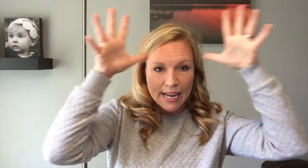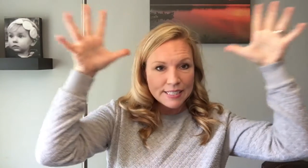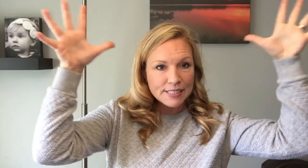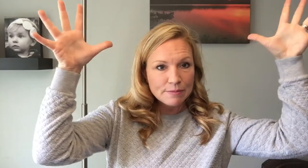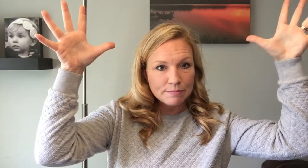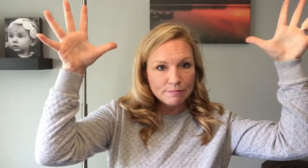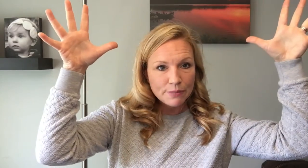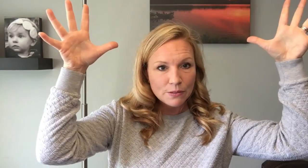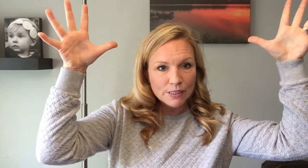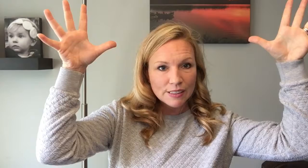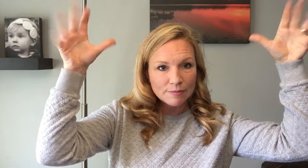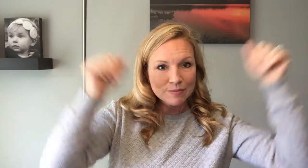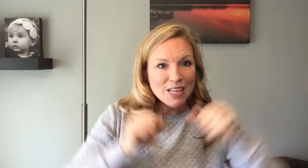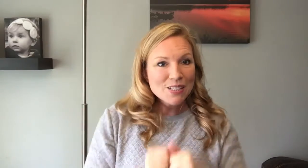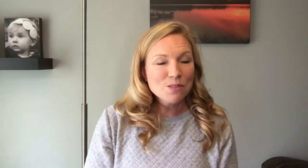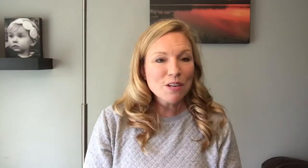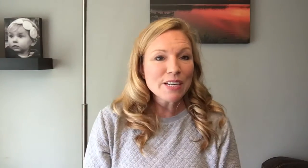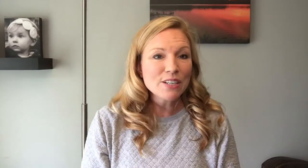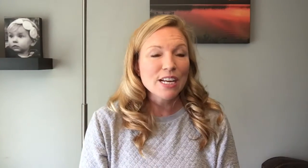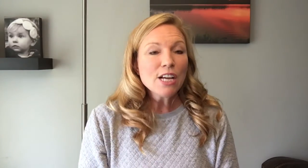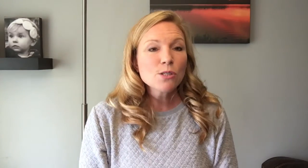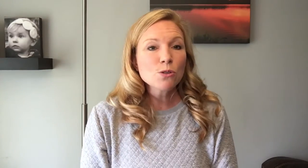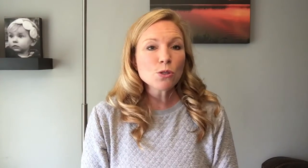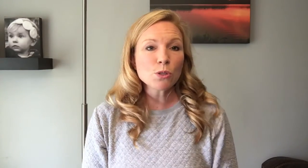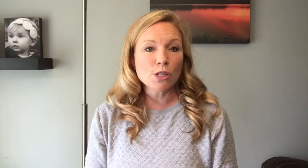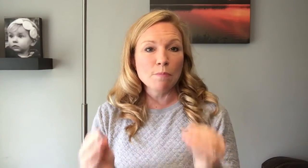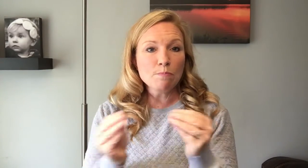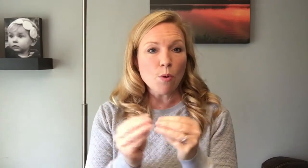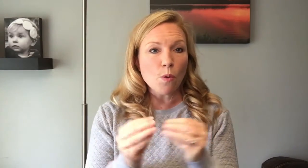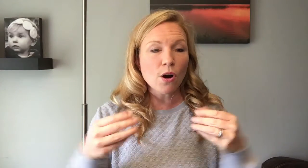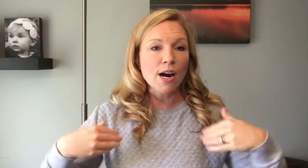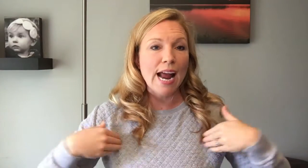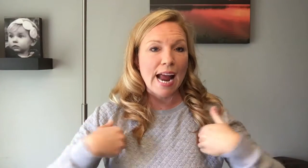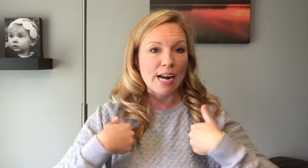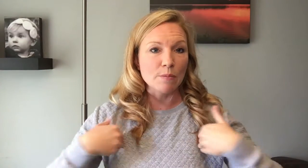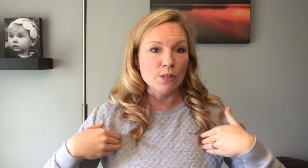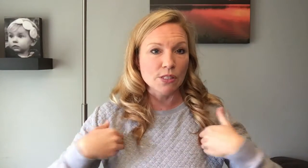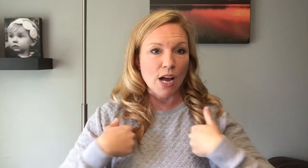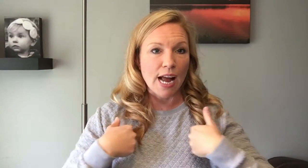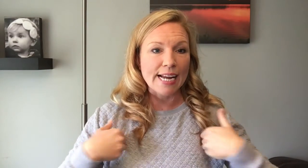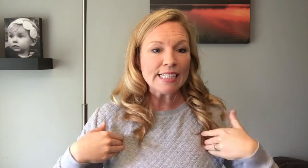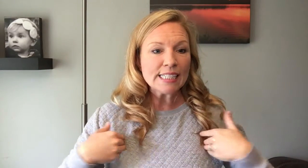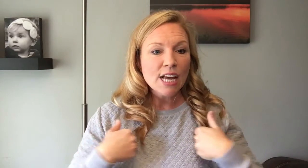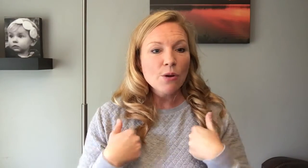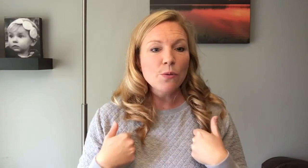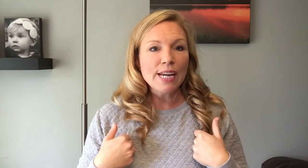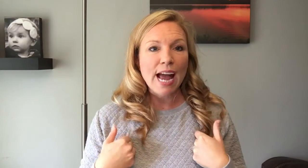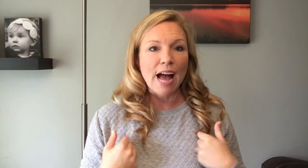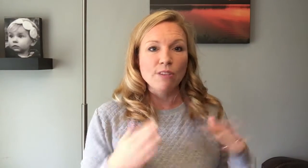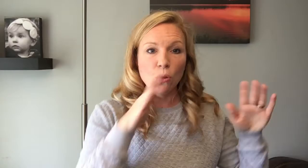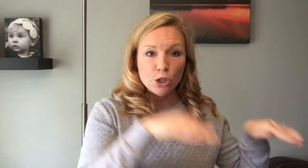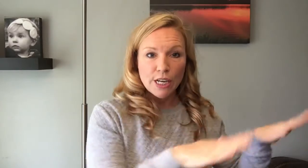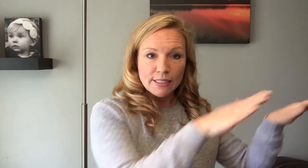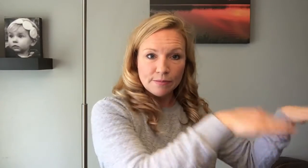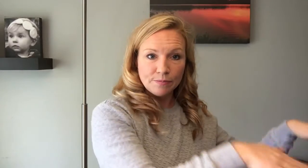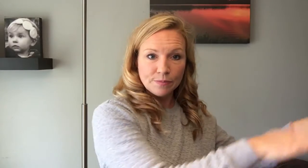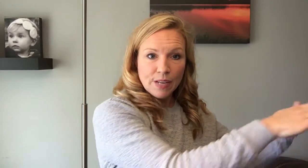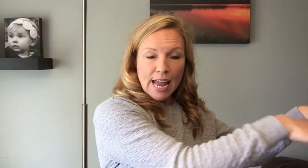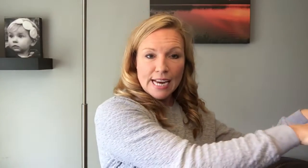and moose. So very good. So those were some more animal signs. We have ocean, and in